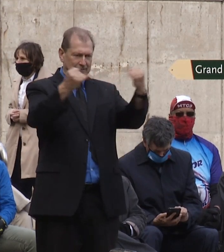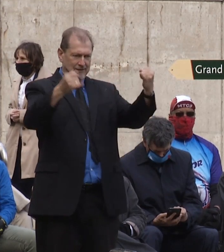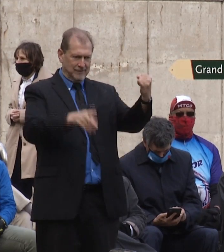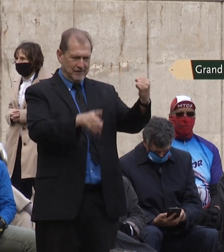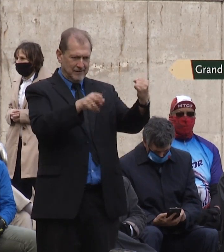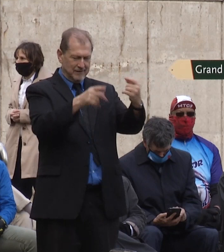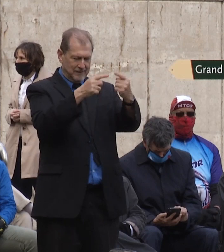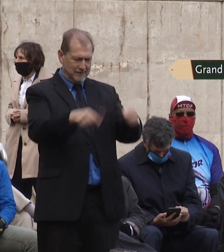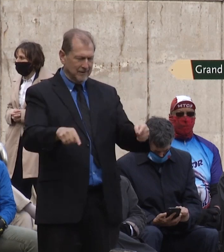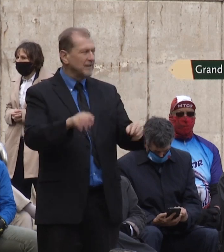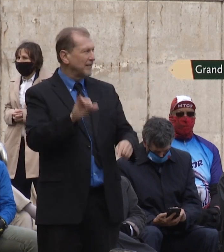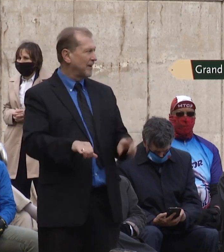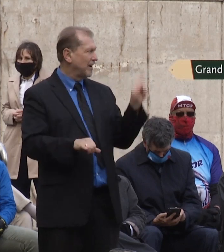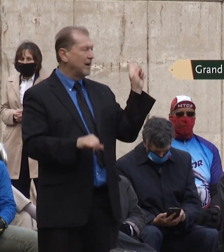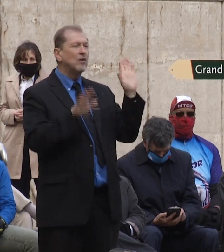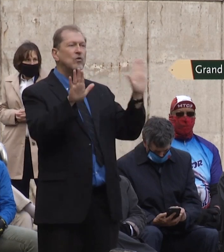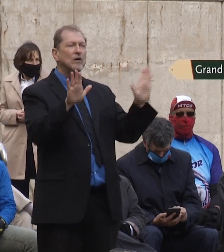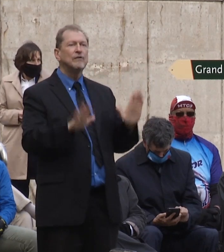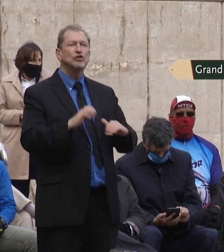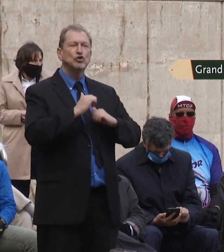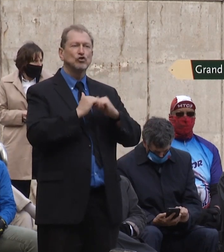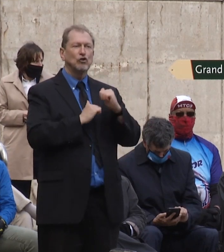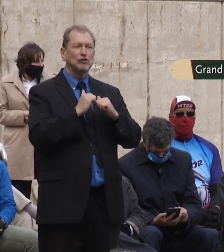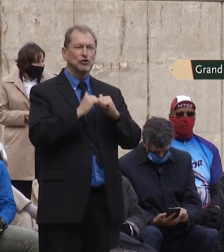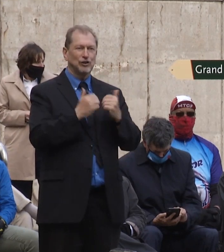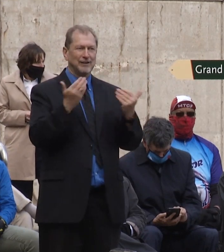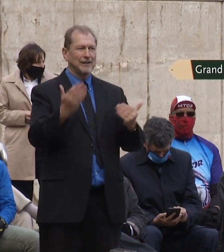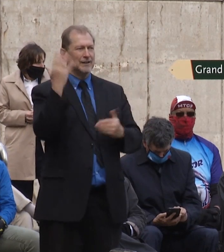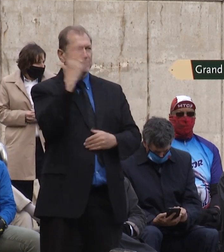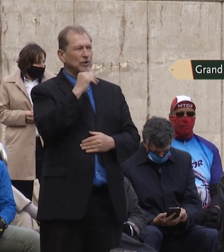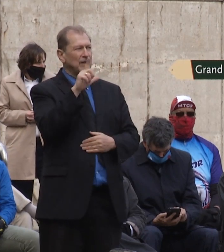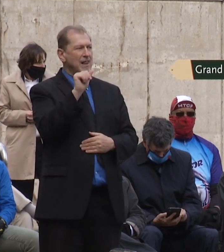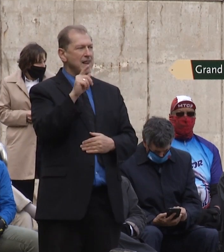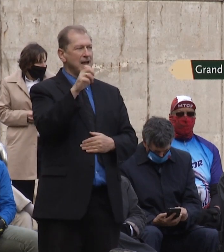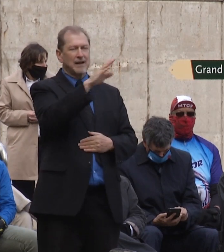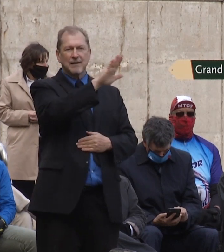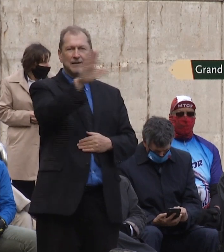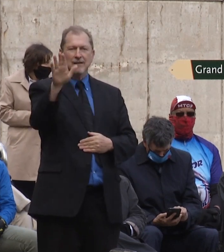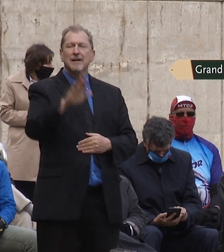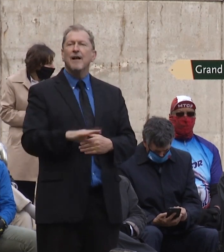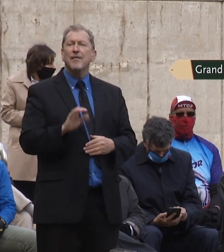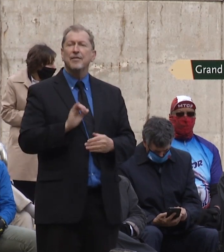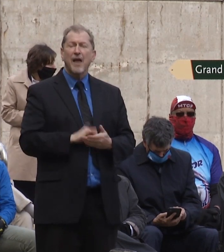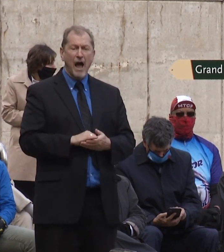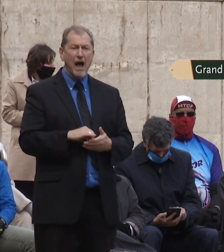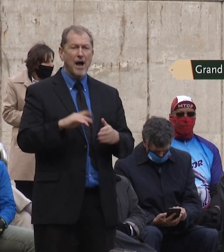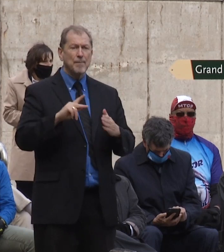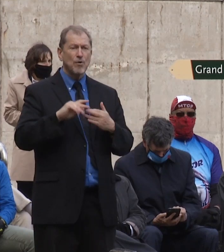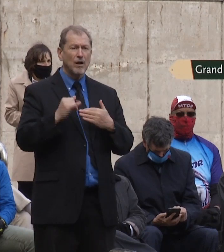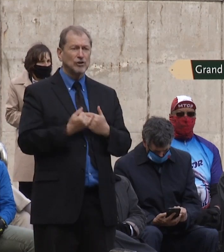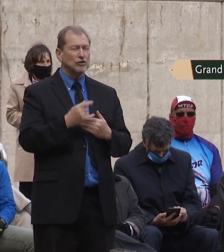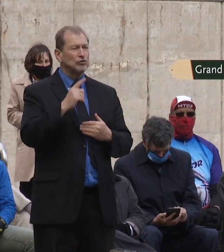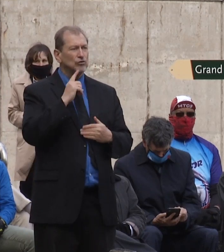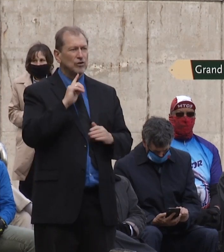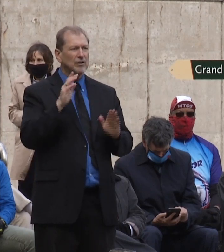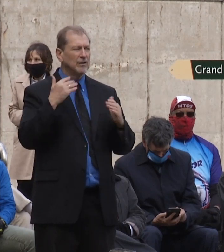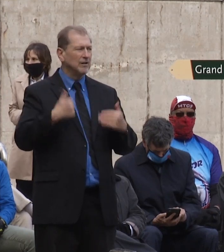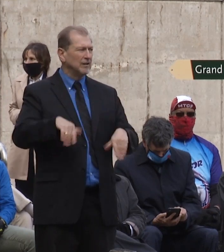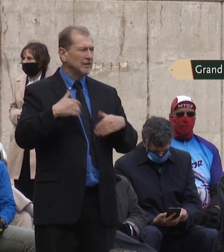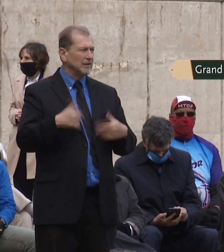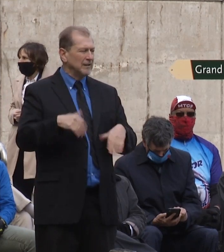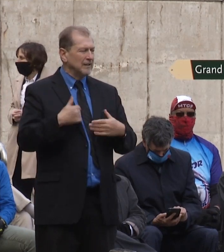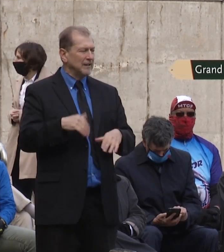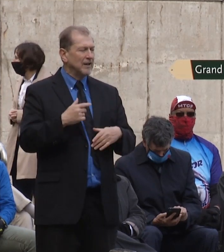structure along this beautiful lakefront. A project truly deserving of the ACEC